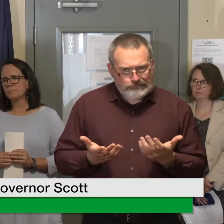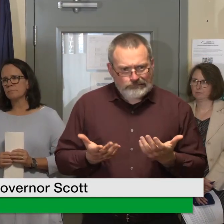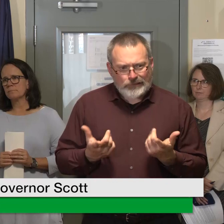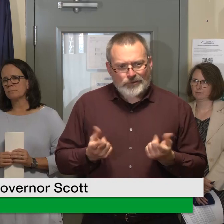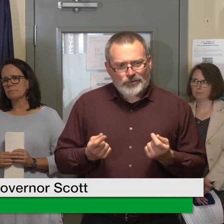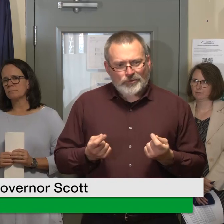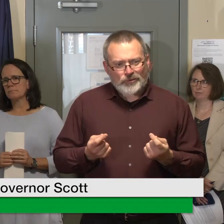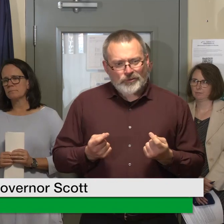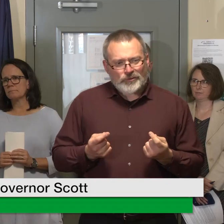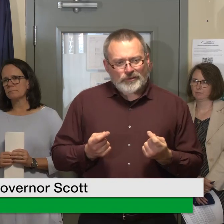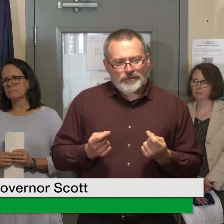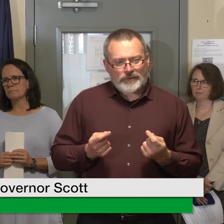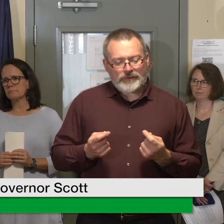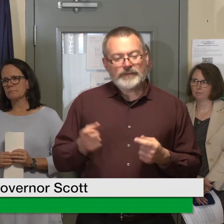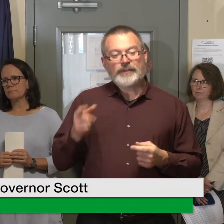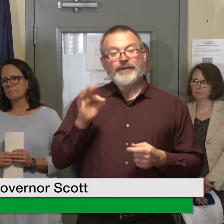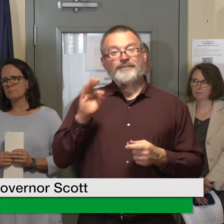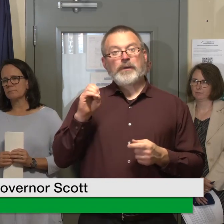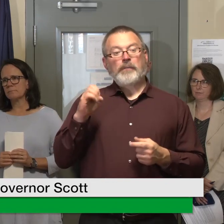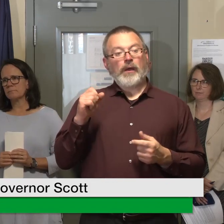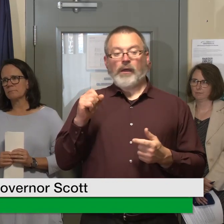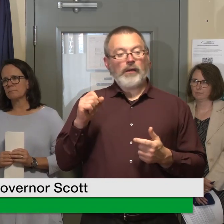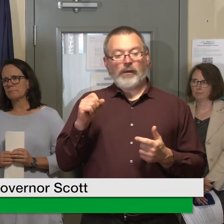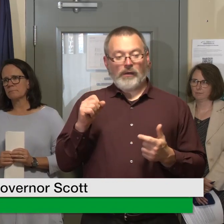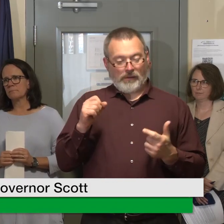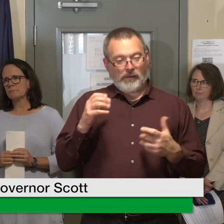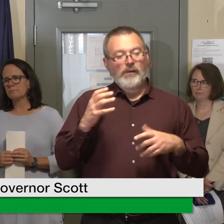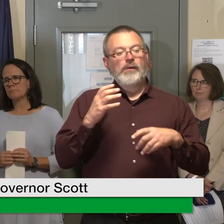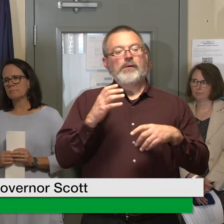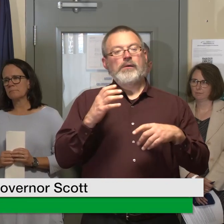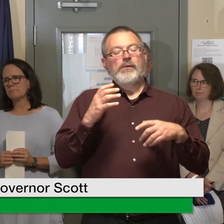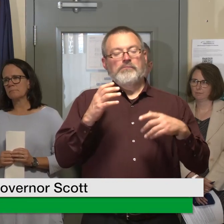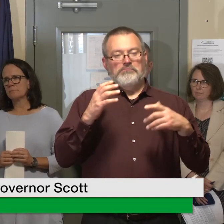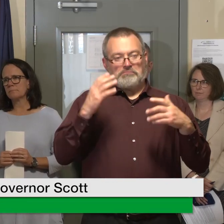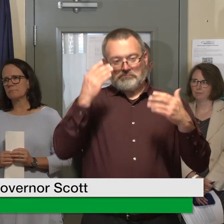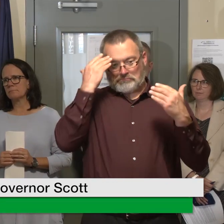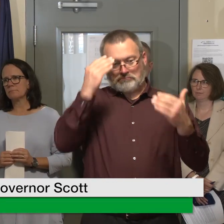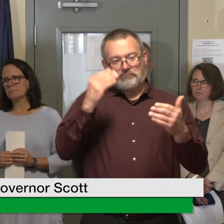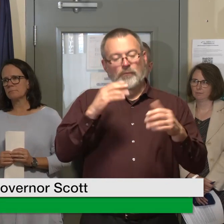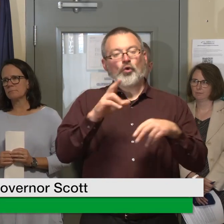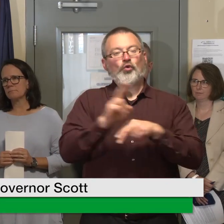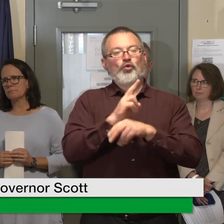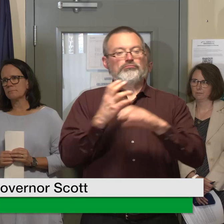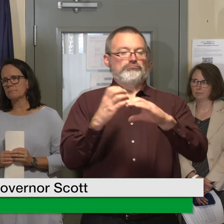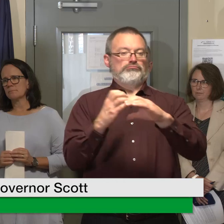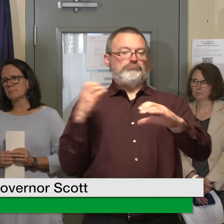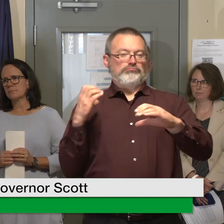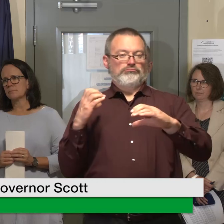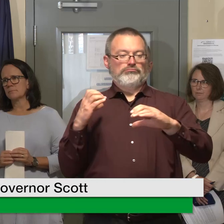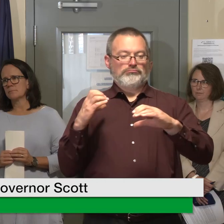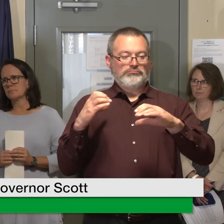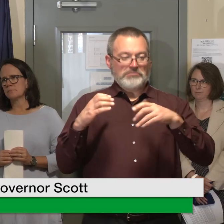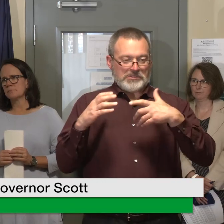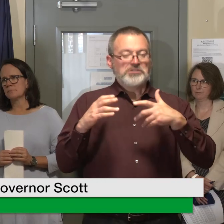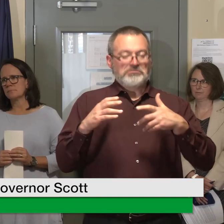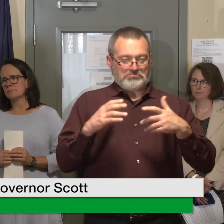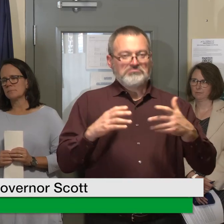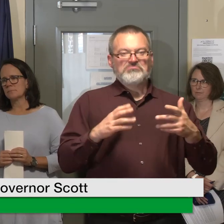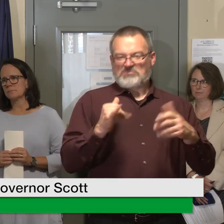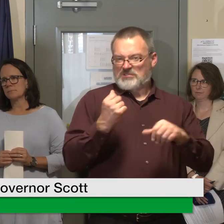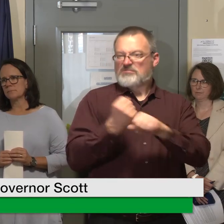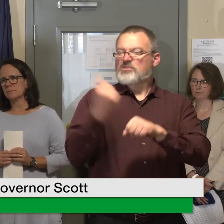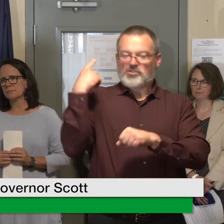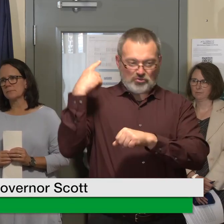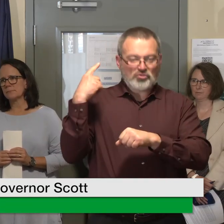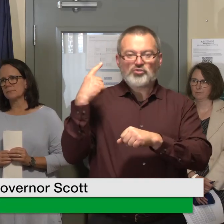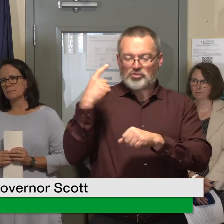and were going to move forward with the mobile homes and setting up a park and so forth. So